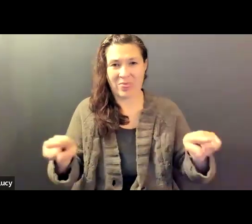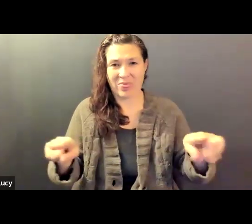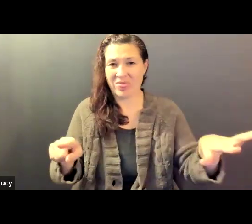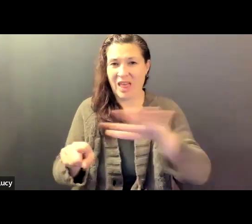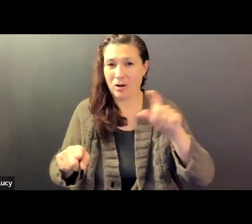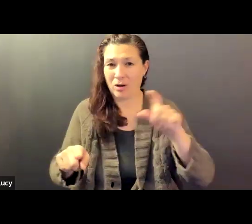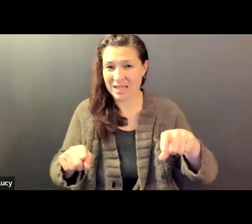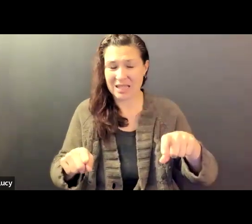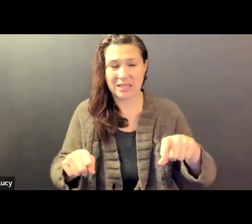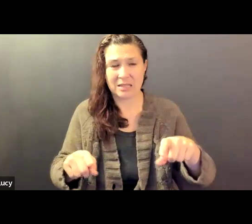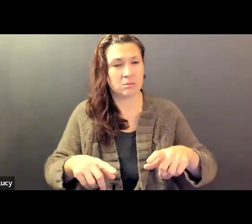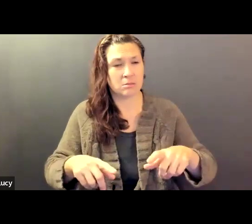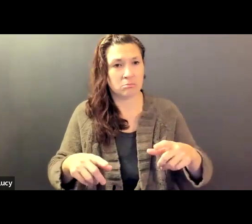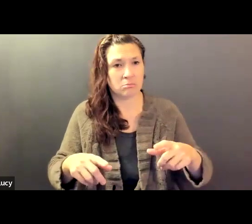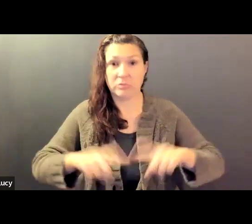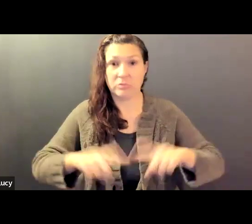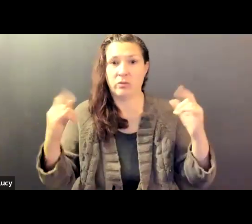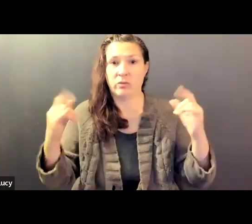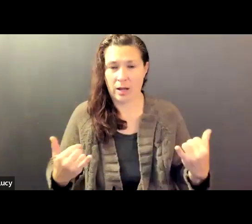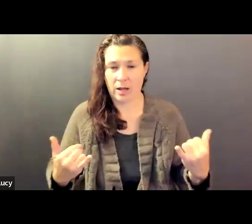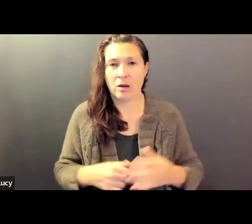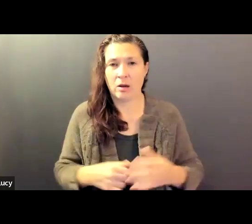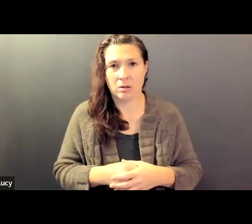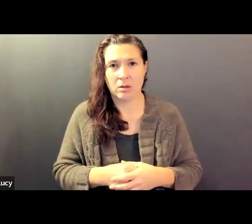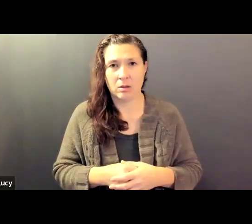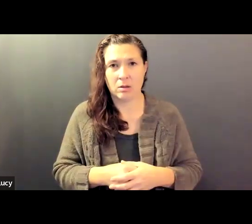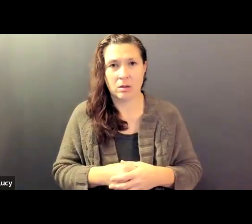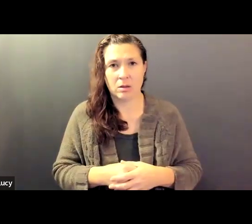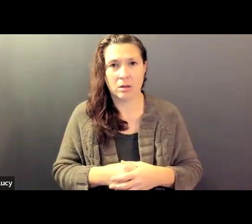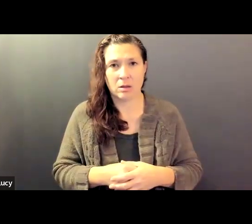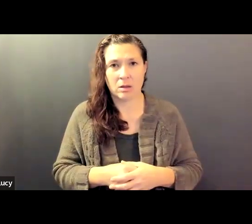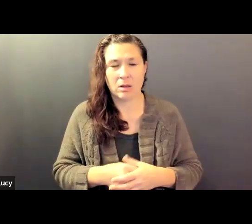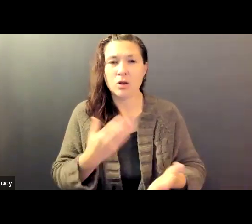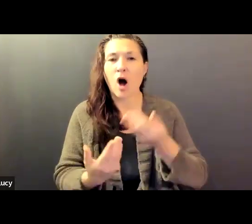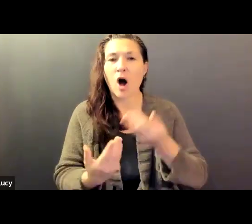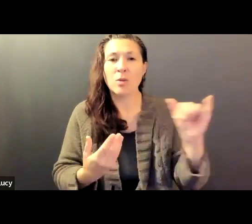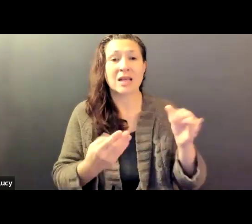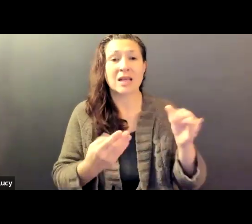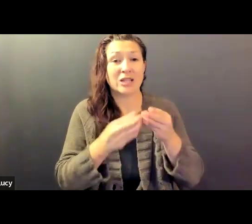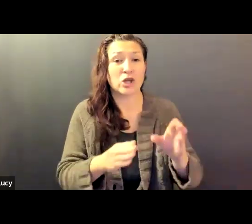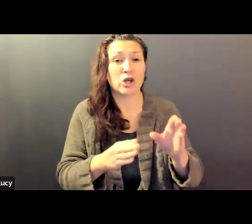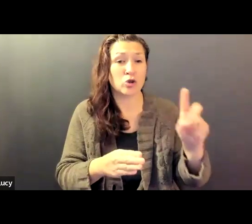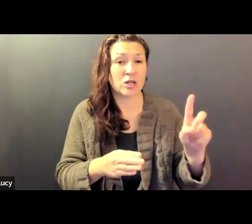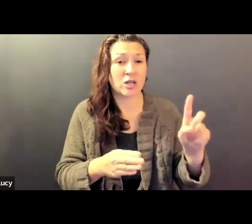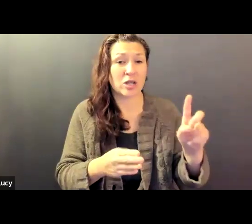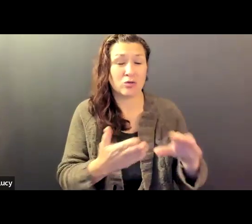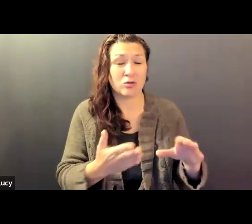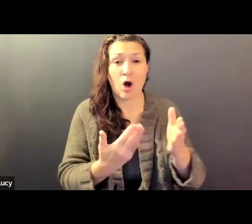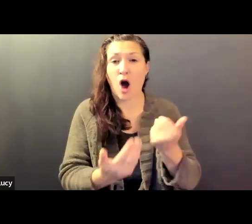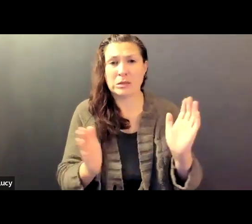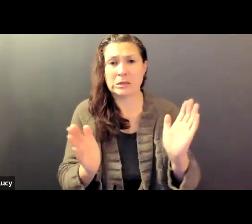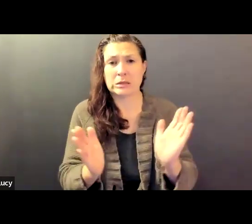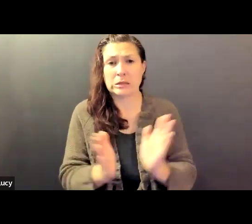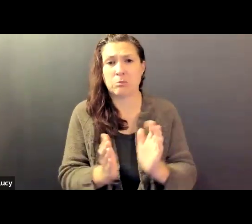years, to the point that our general ed students are almost the minority of students that we have. Yet we